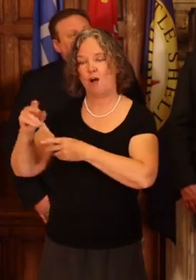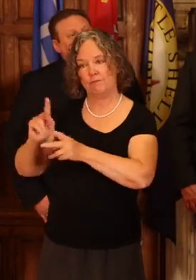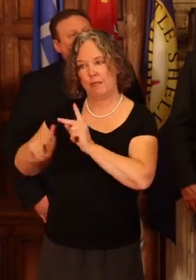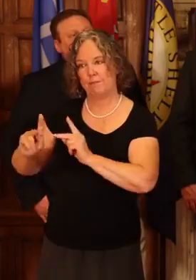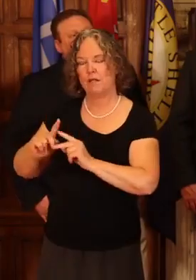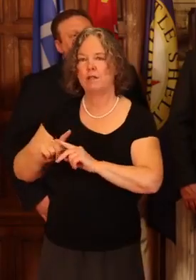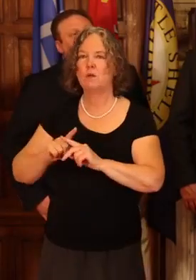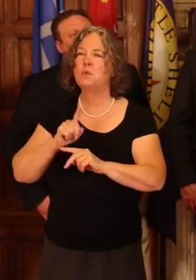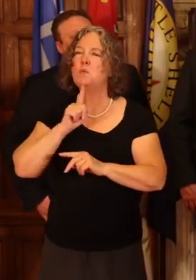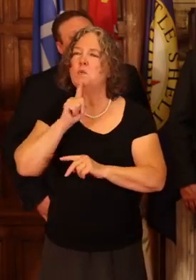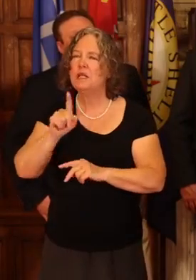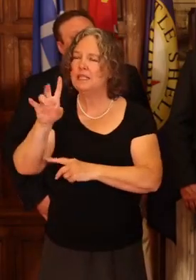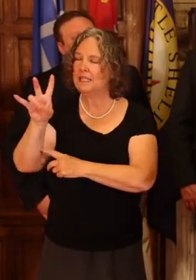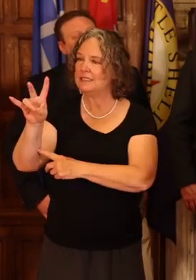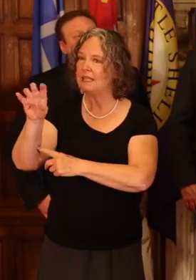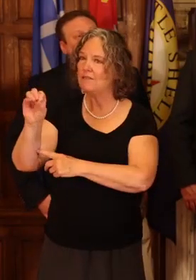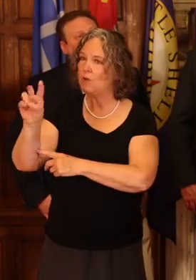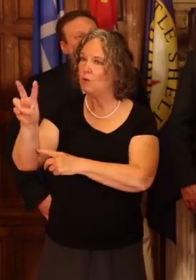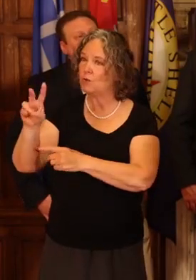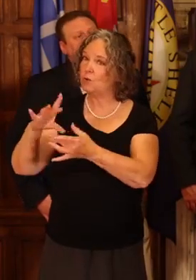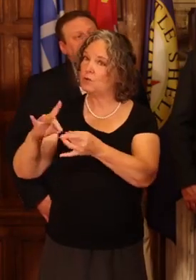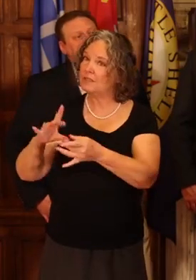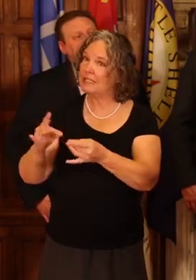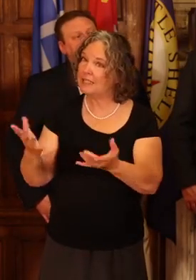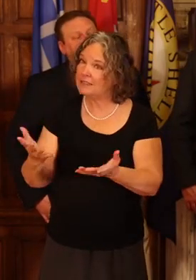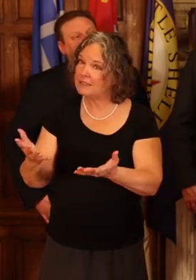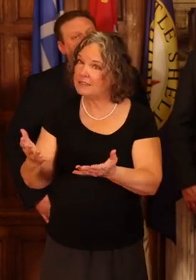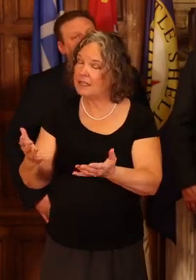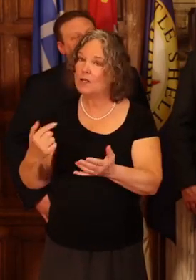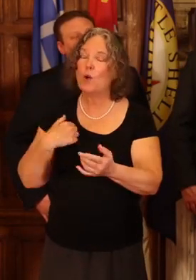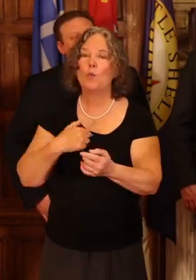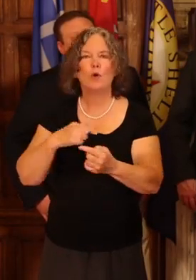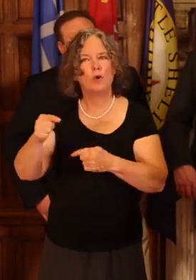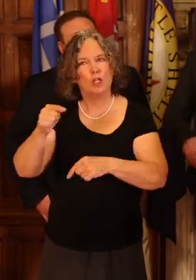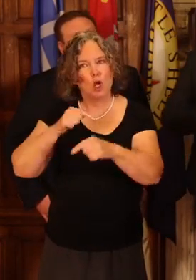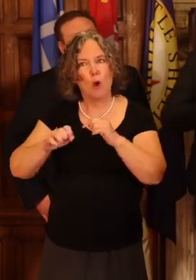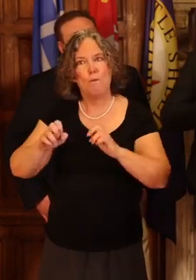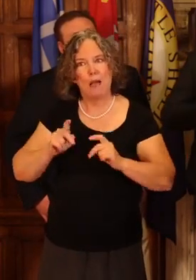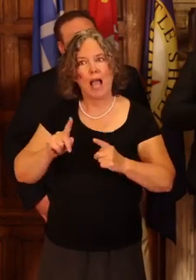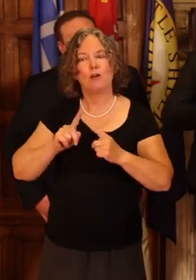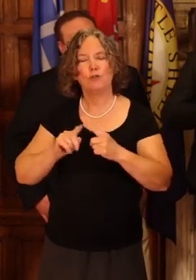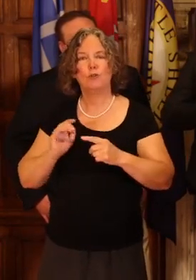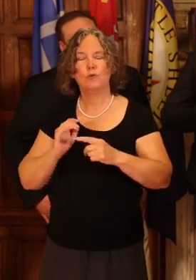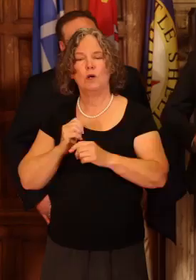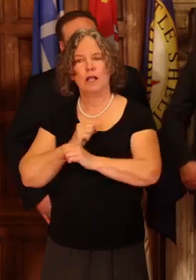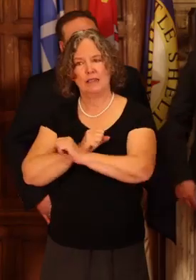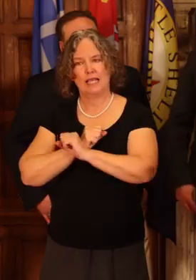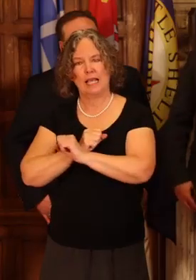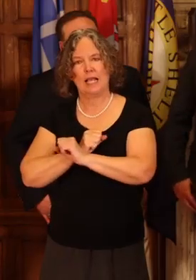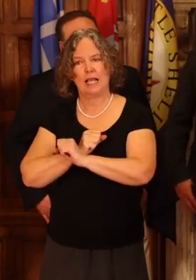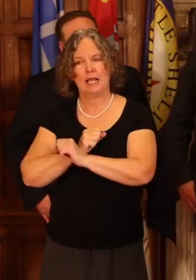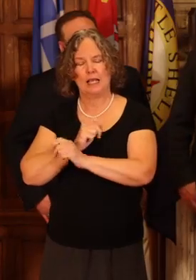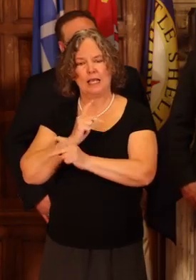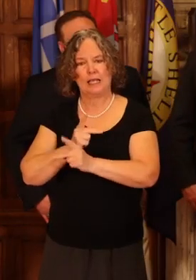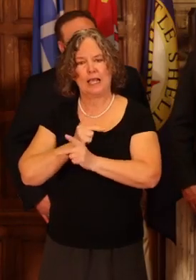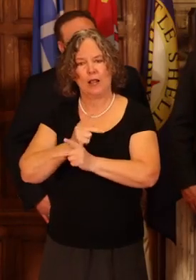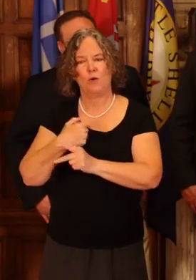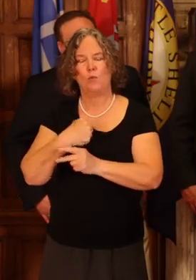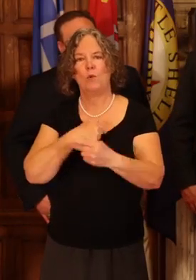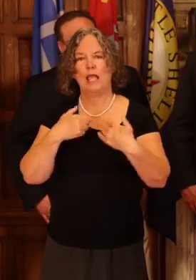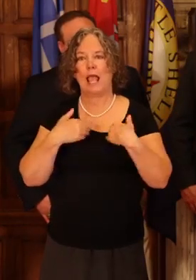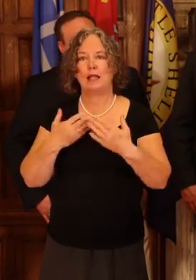what 702 says is that we're going to go back to the precautions we had in place prior to